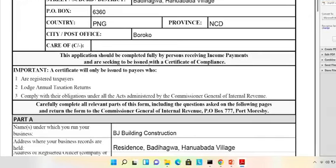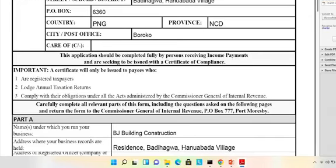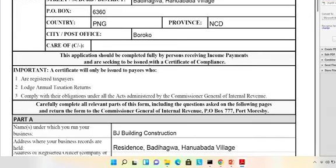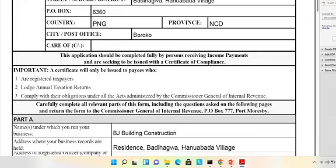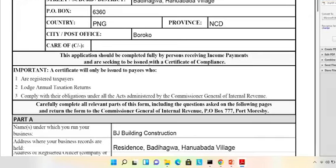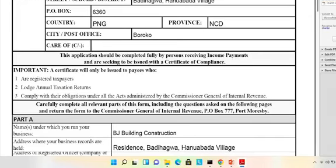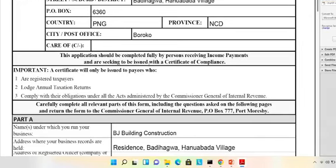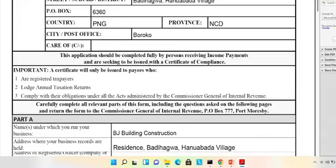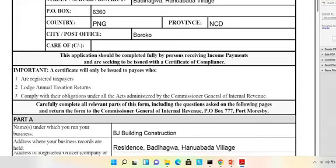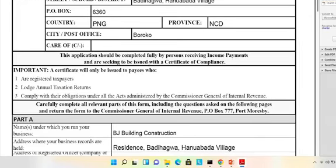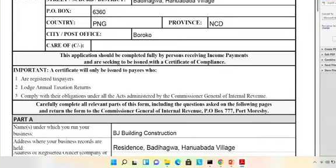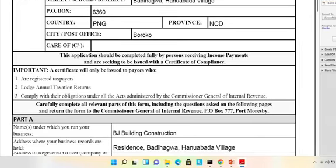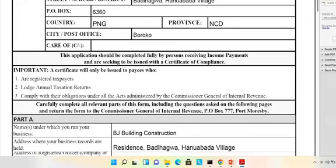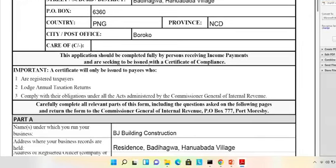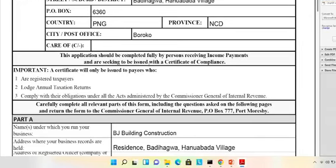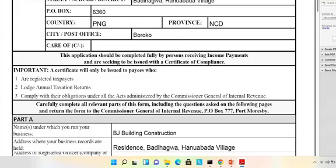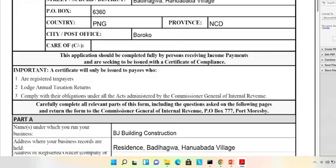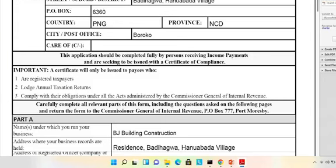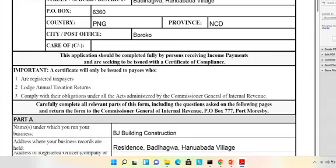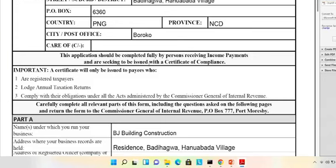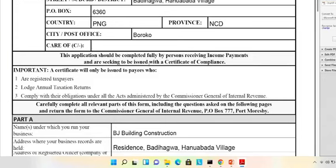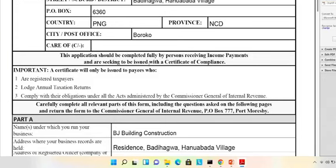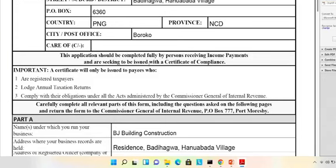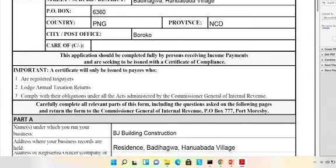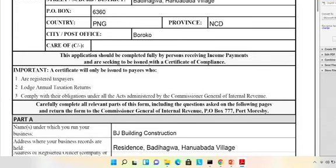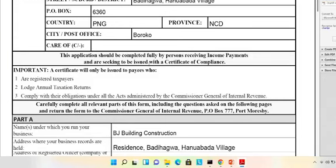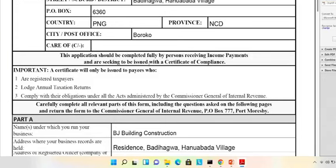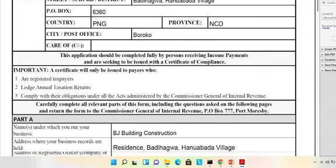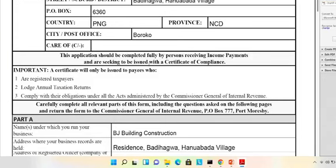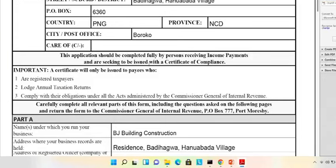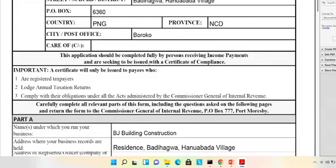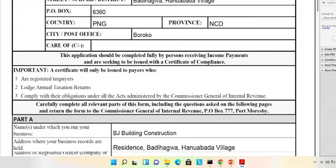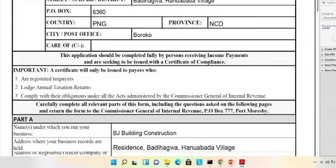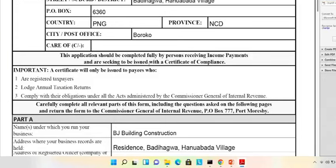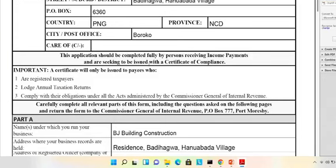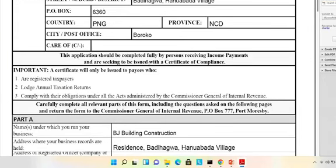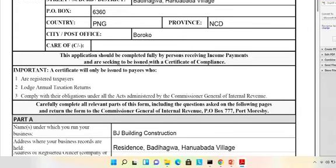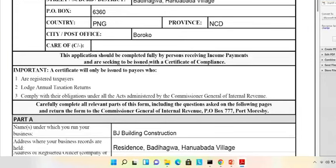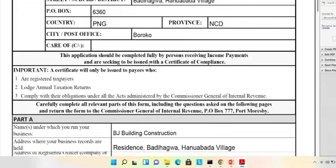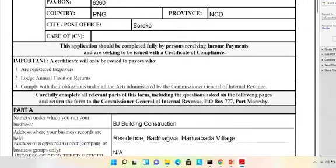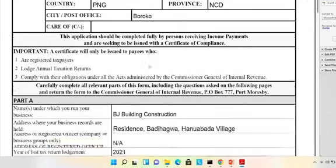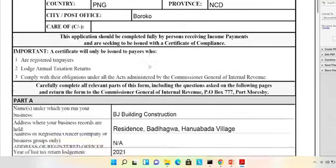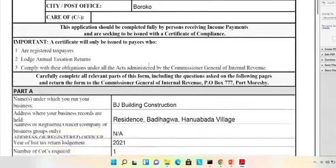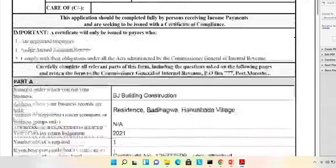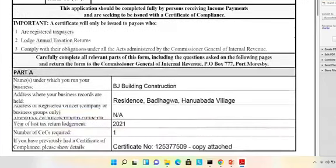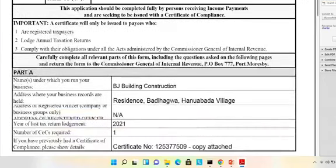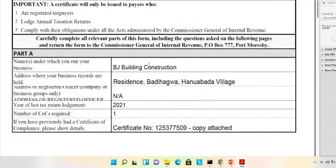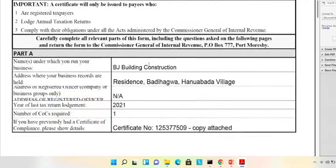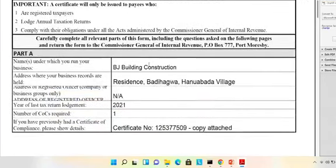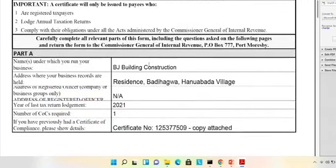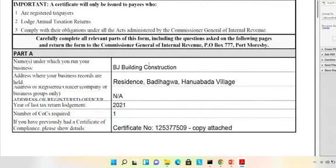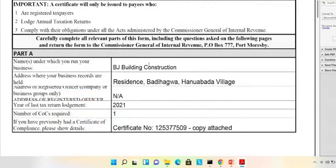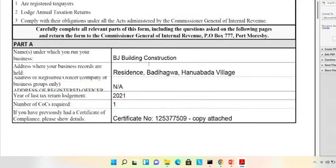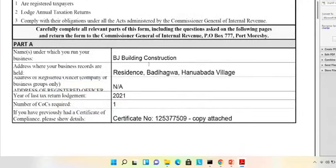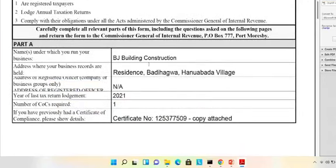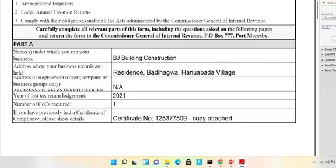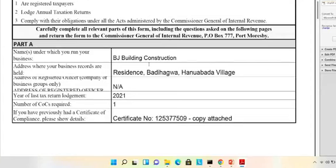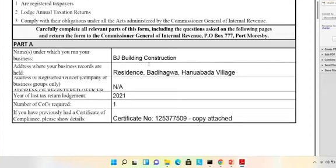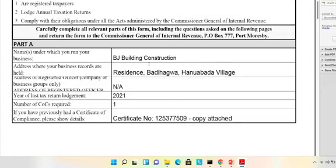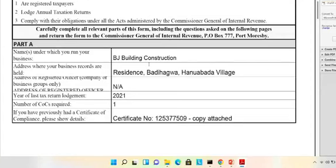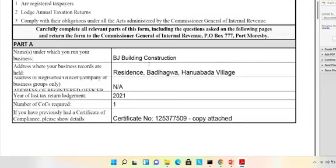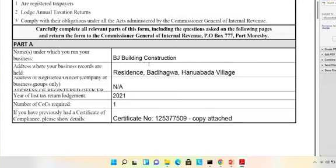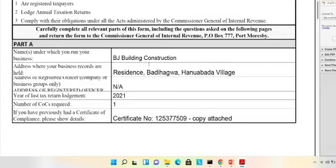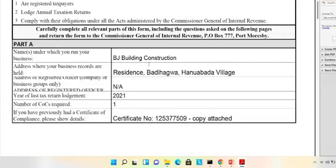6360 Boroko Post Office, NCD. Okay, going down to the rest of